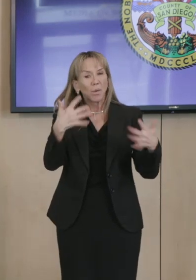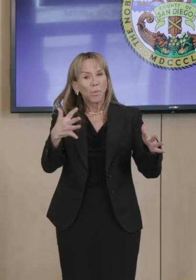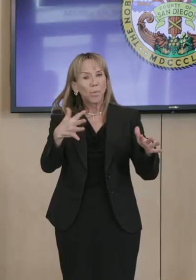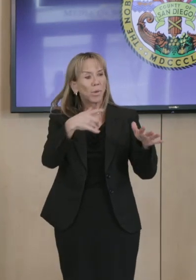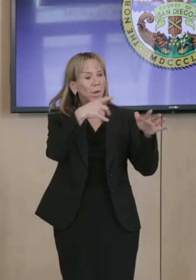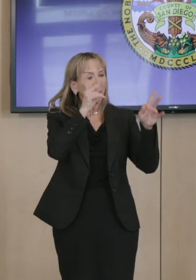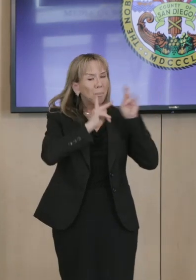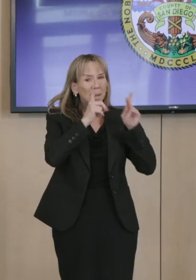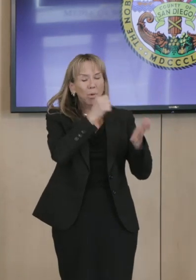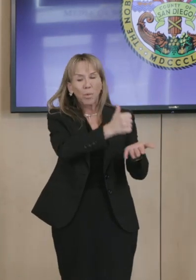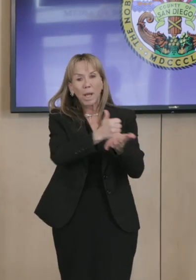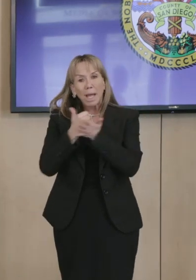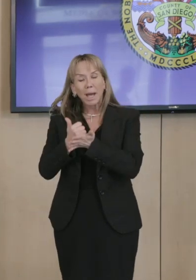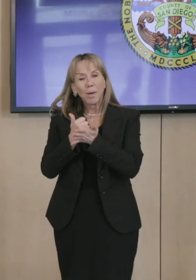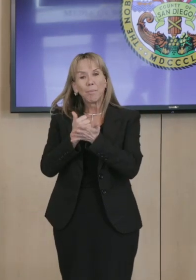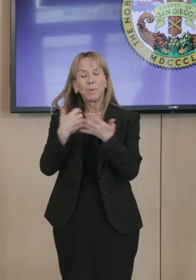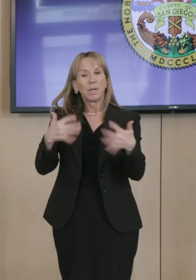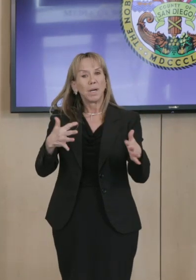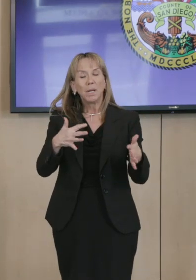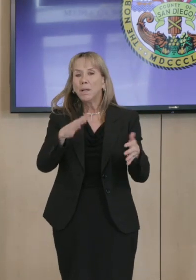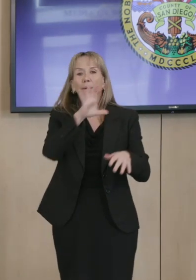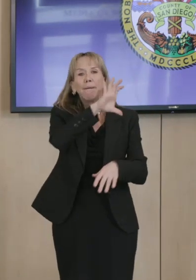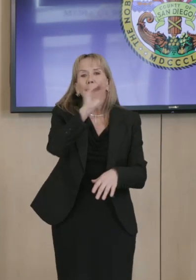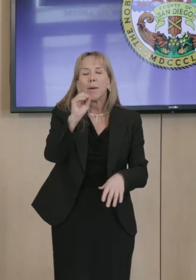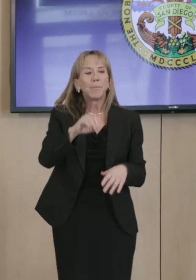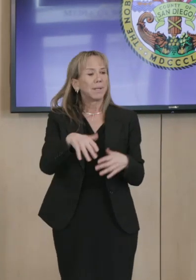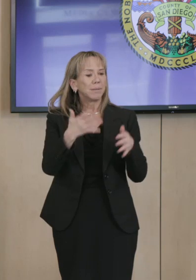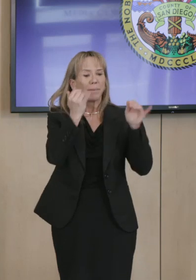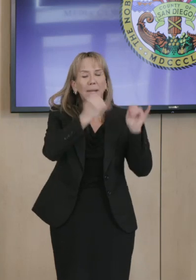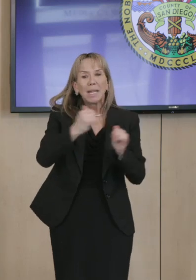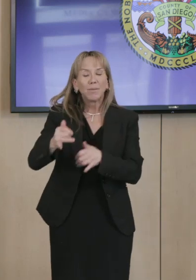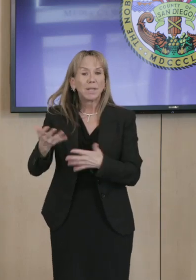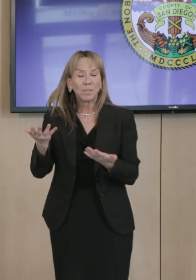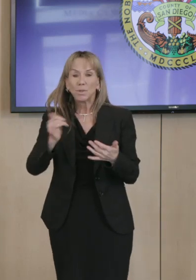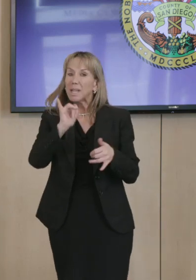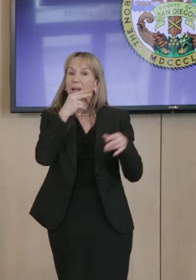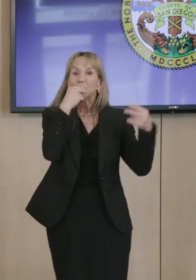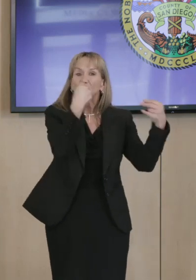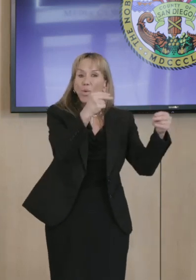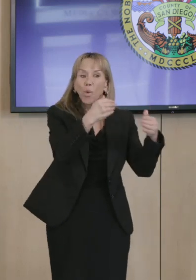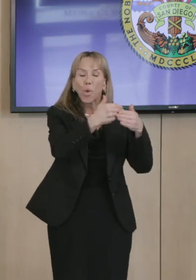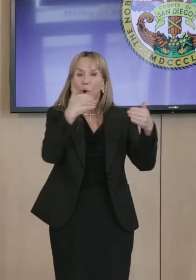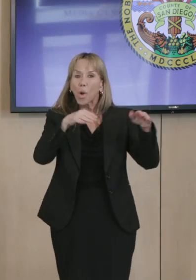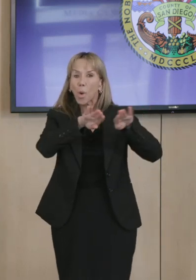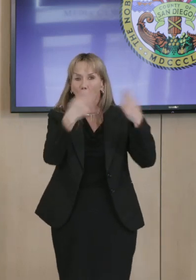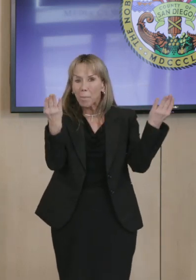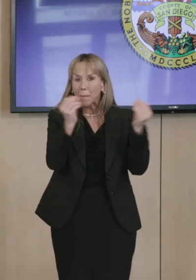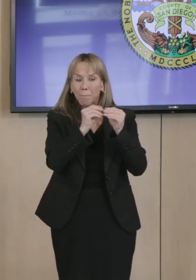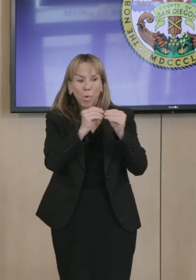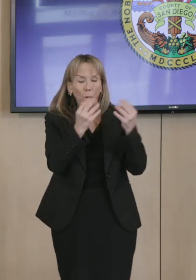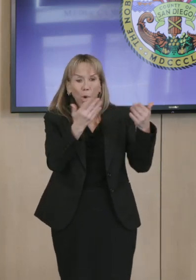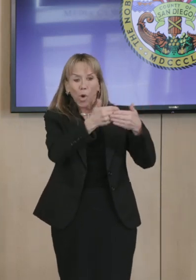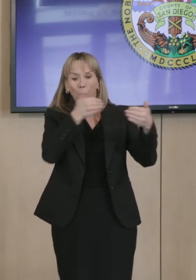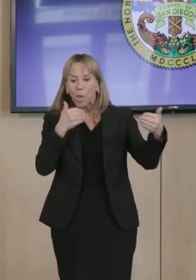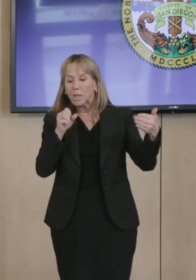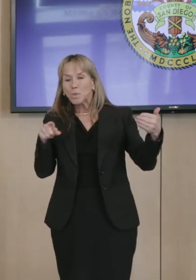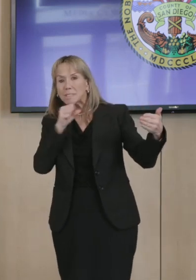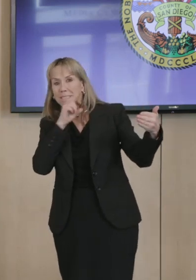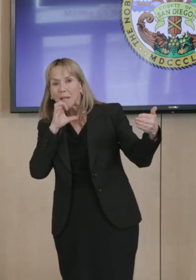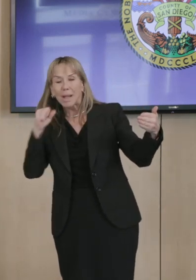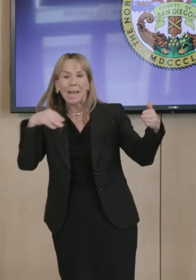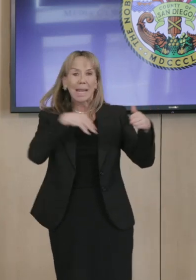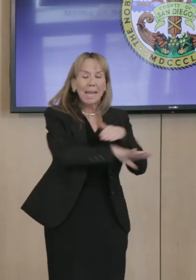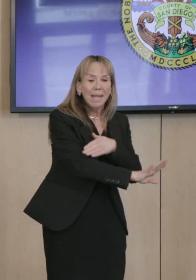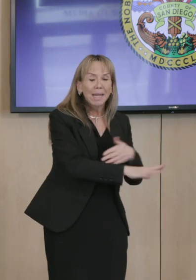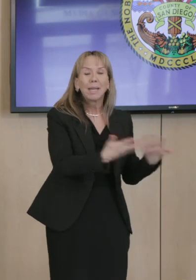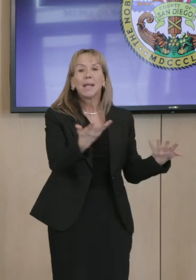companies who've stepped up to help people, whether it's supermarkets opening earlier for seniors and those with disabilities, or distilleries making